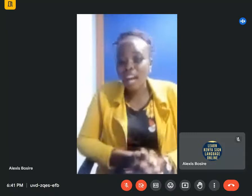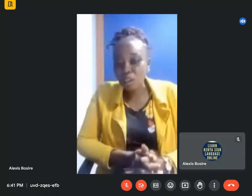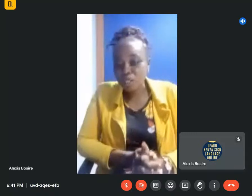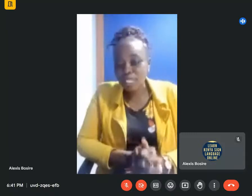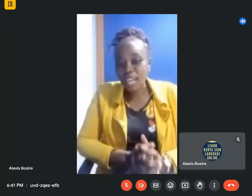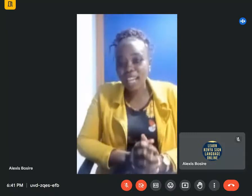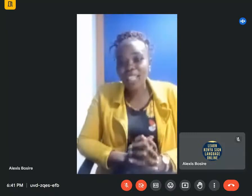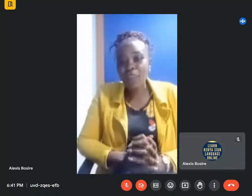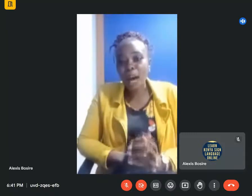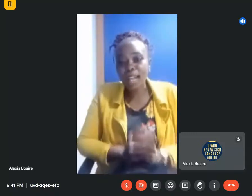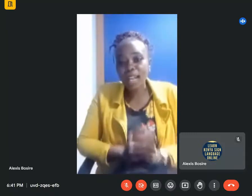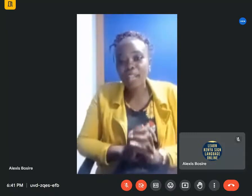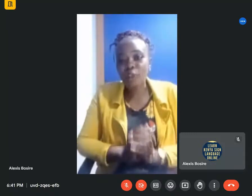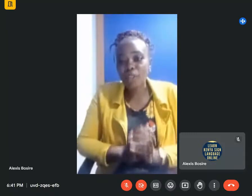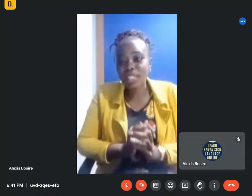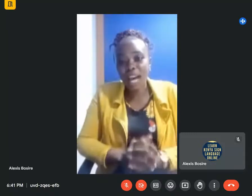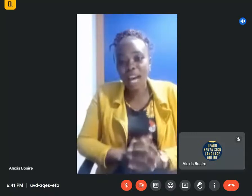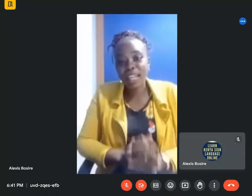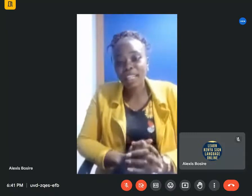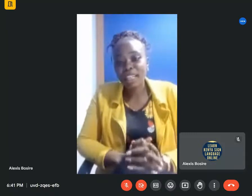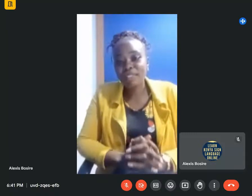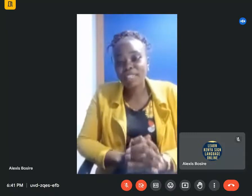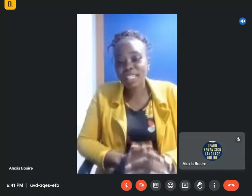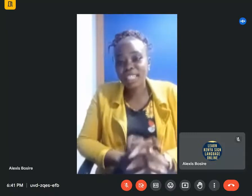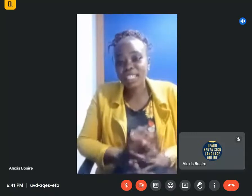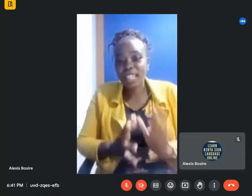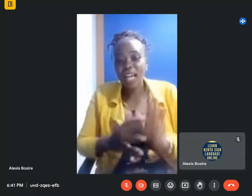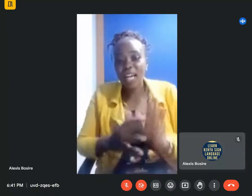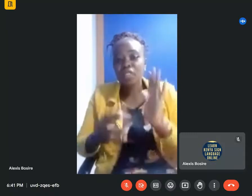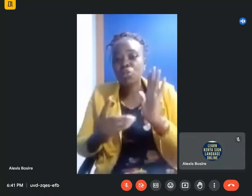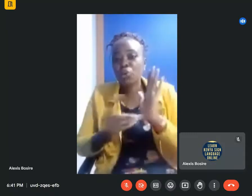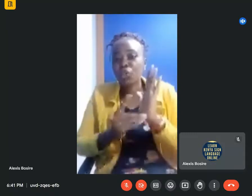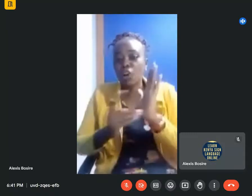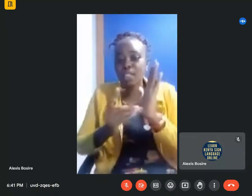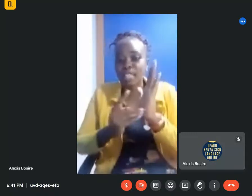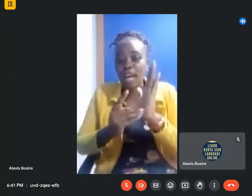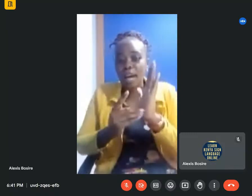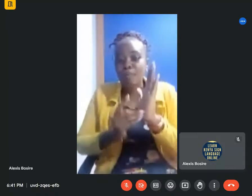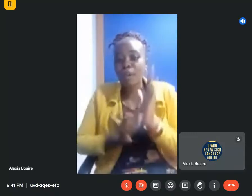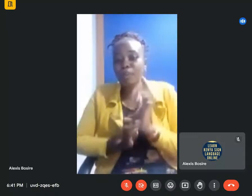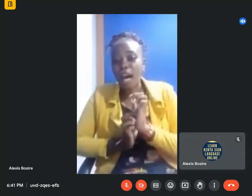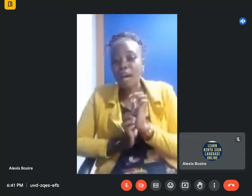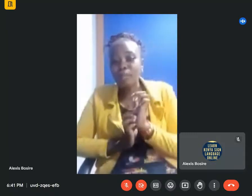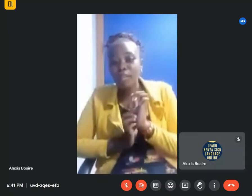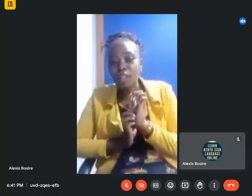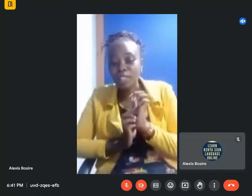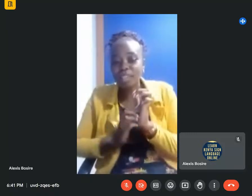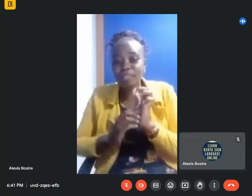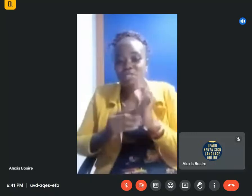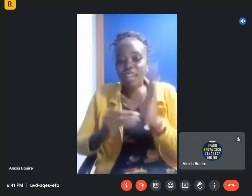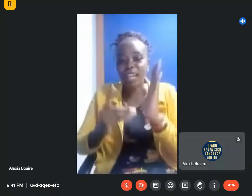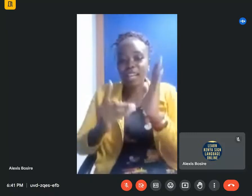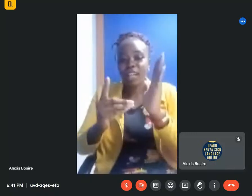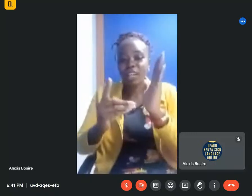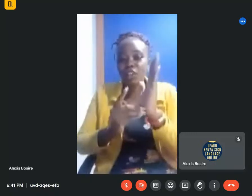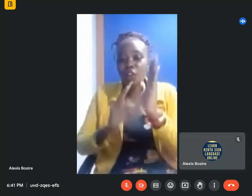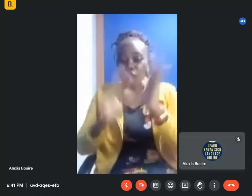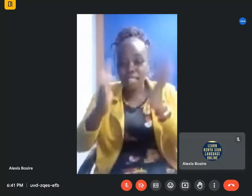how you sign the word doctor if it's a teacher. So doctor, maybe I'm Dr. Vivian.